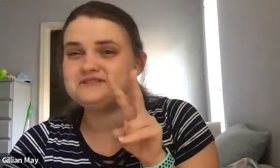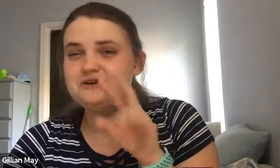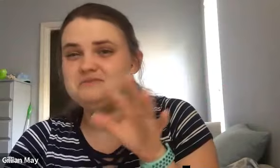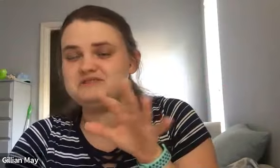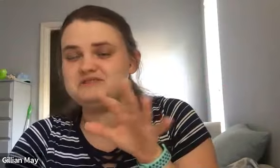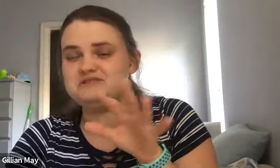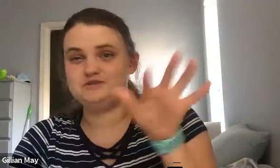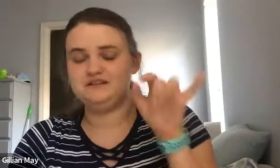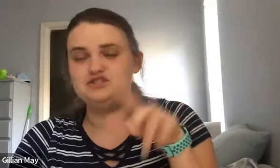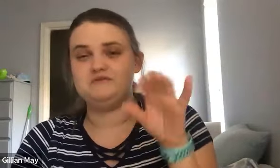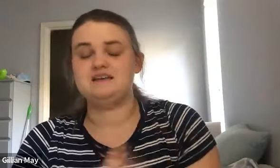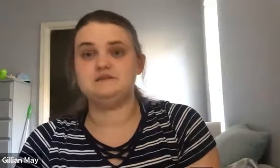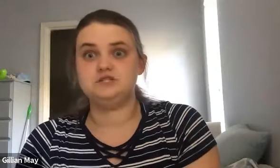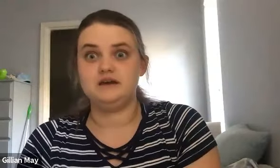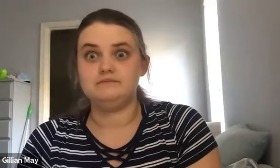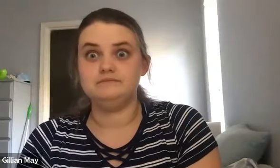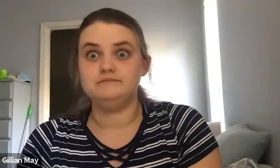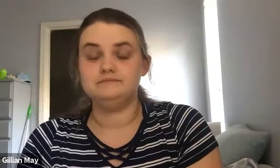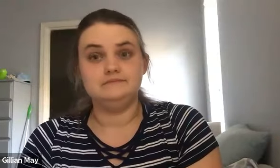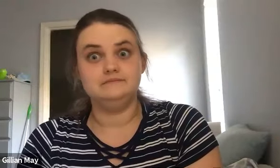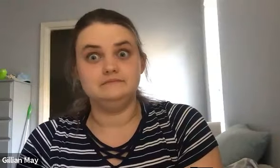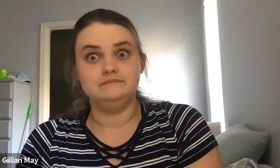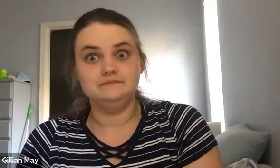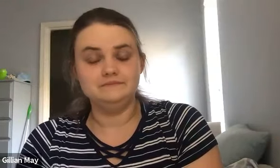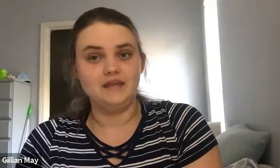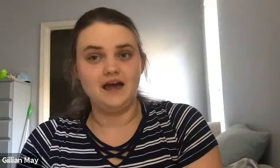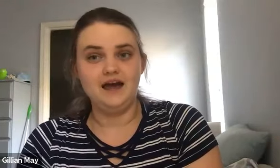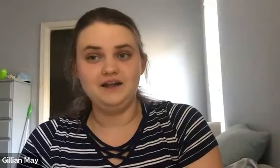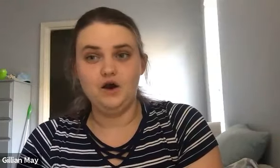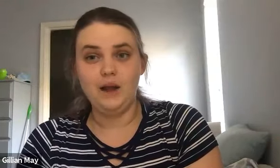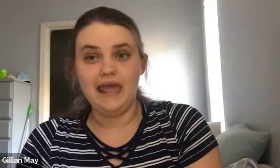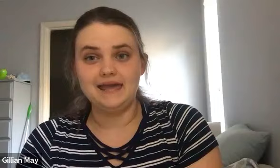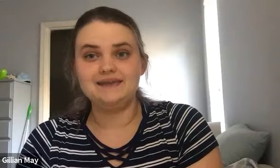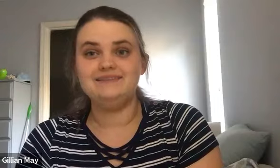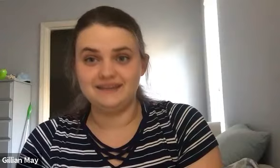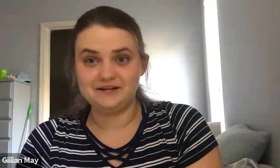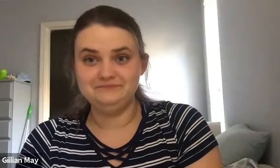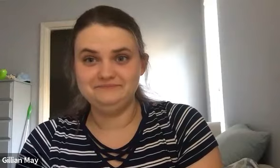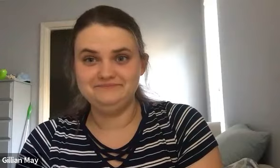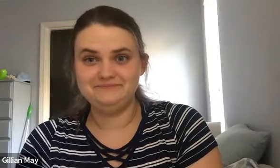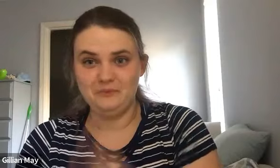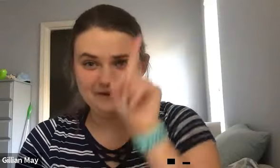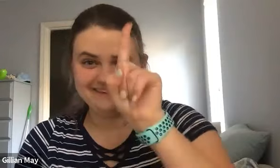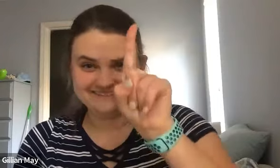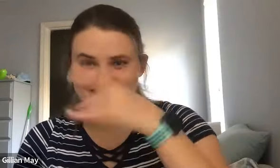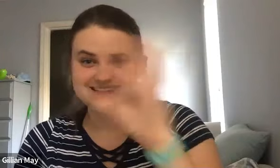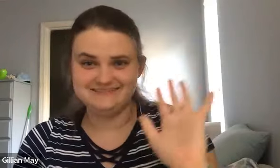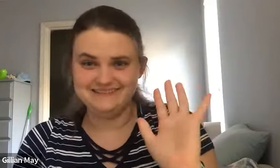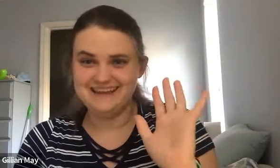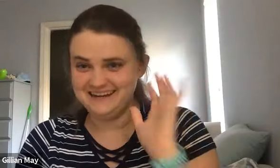first saw people finger spelling super fast, I was just like, I caught a letter, one letter, that's it. And like